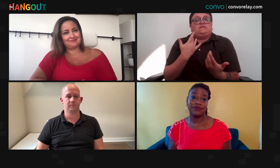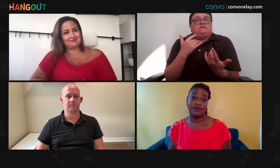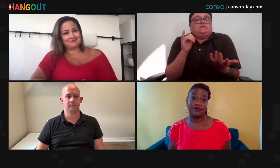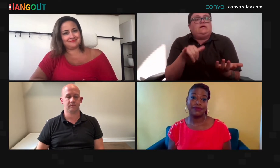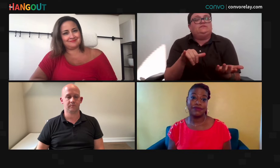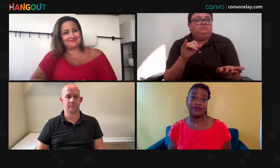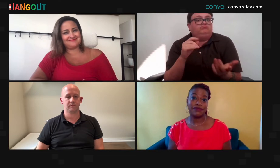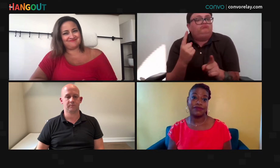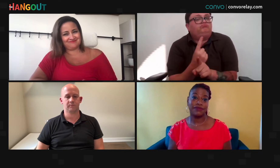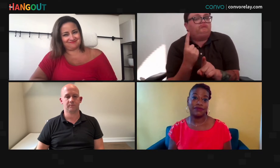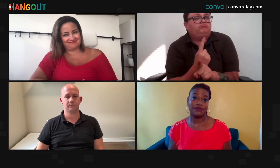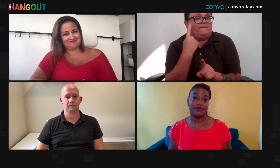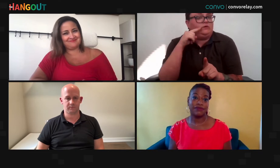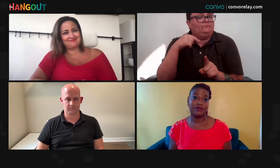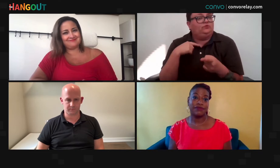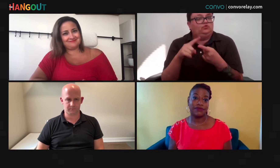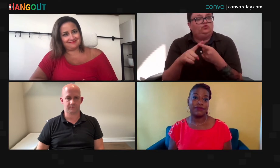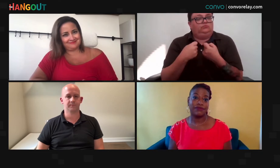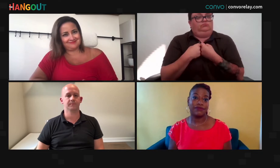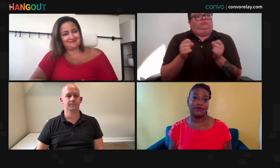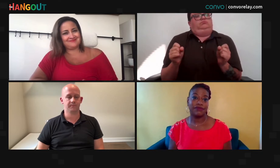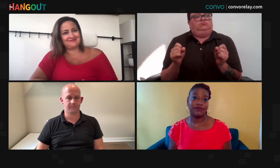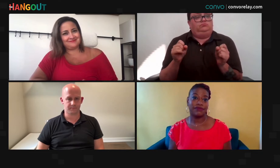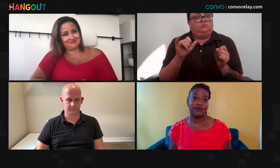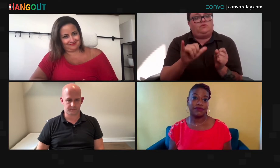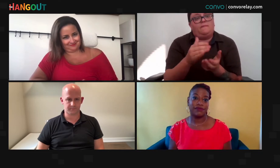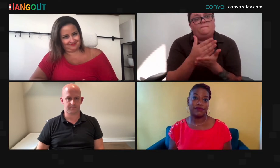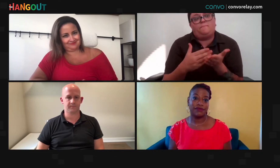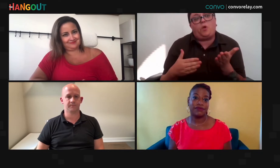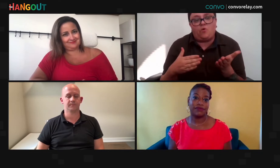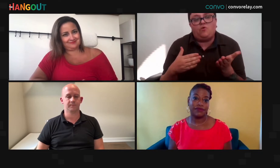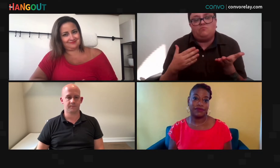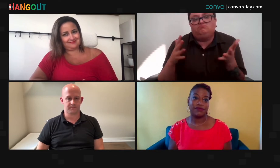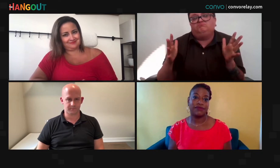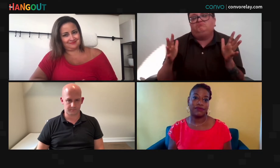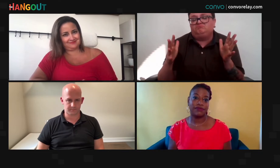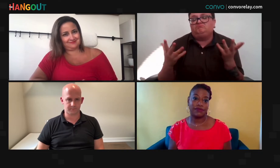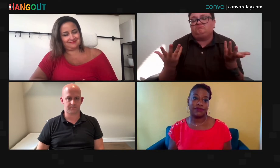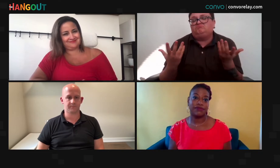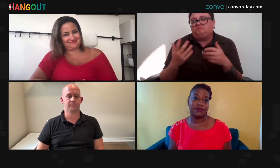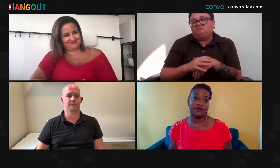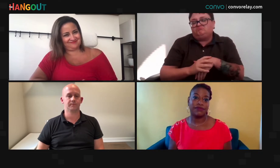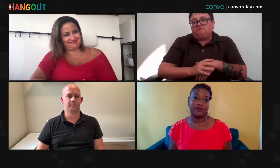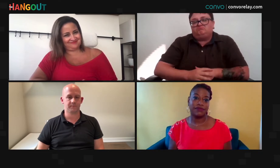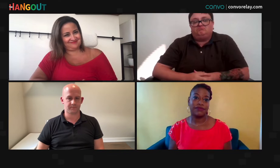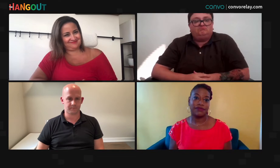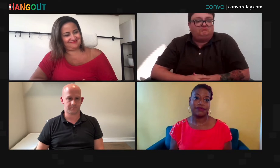self-care, and I do think that that's appropriate for me to divulge that information.